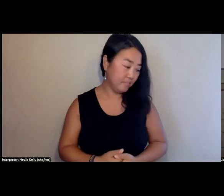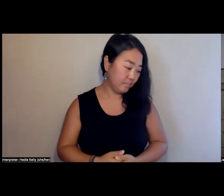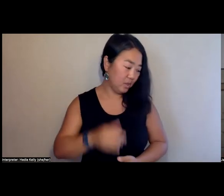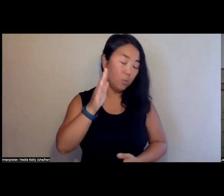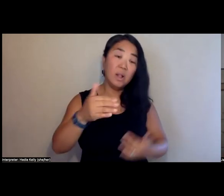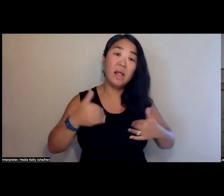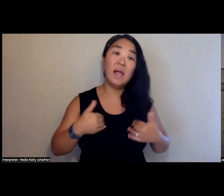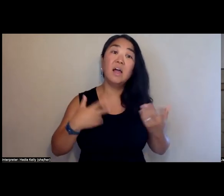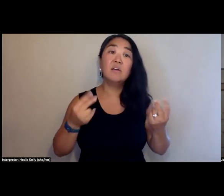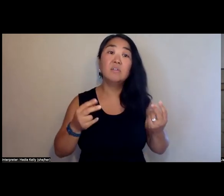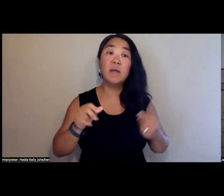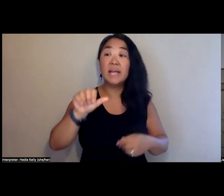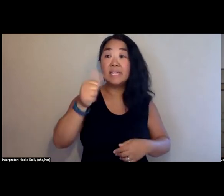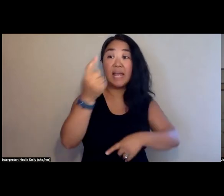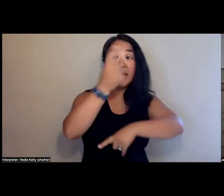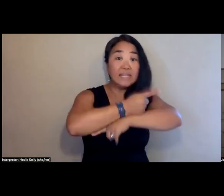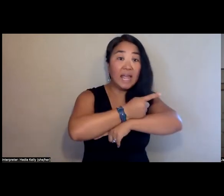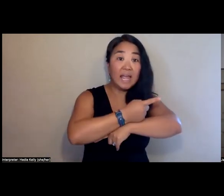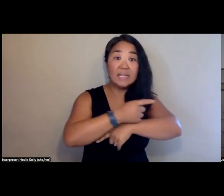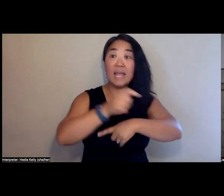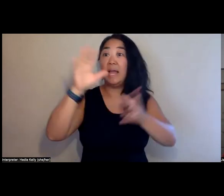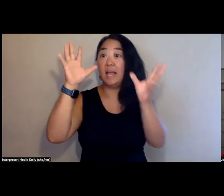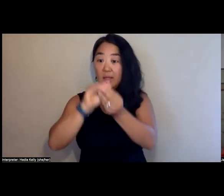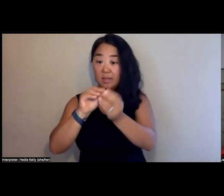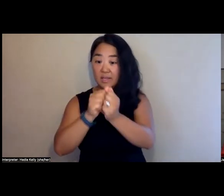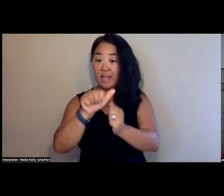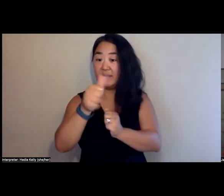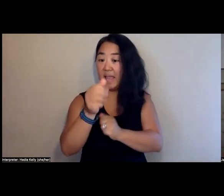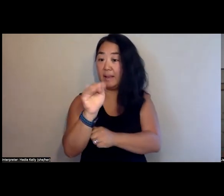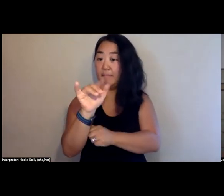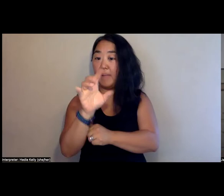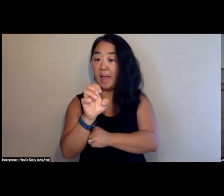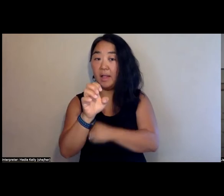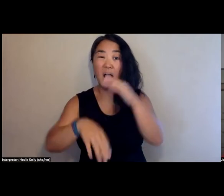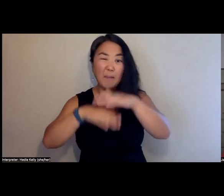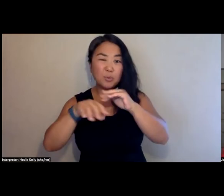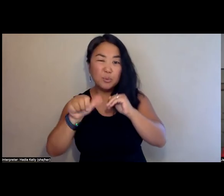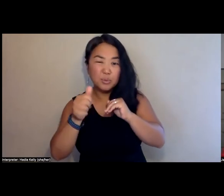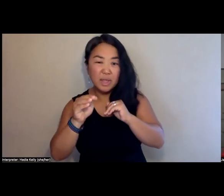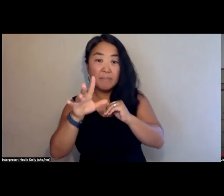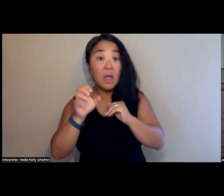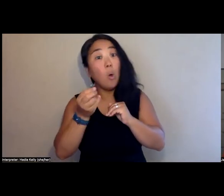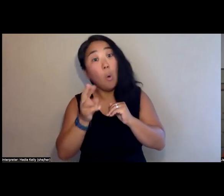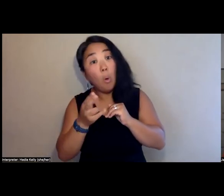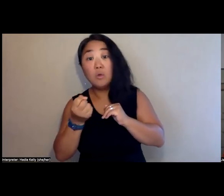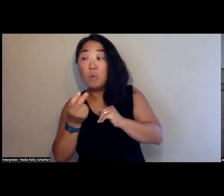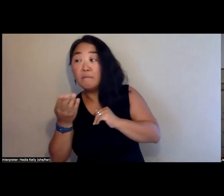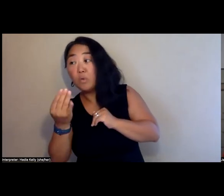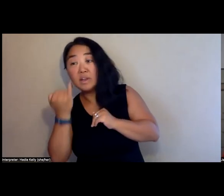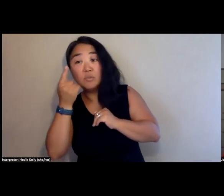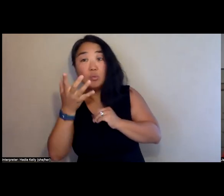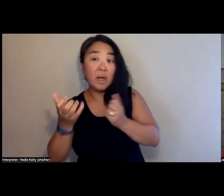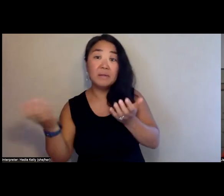doing 10 days of 10-mile walks, up to 10 miles, or 12 or 14 if you want to take the